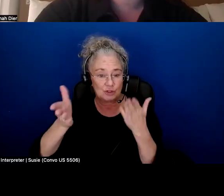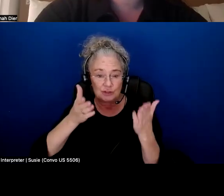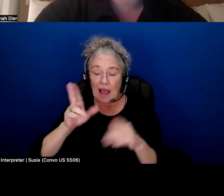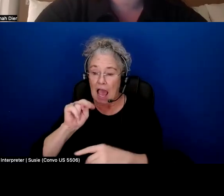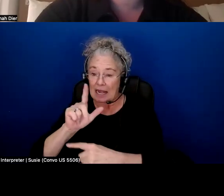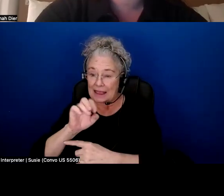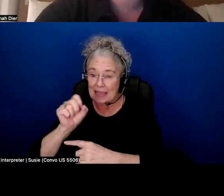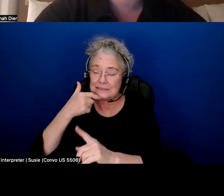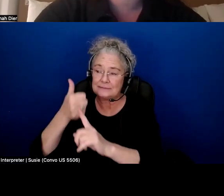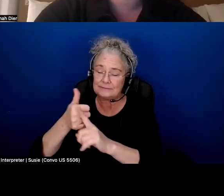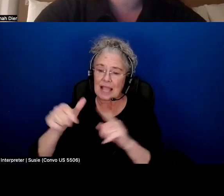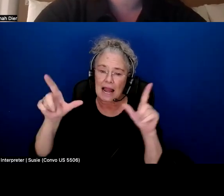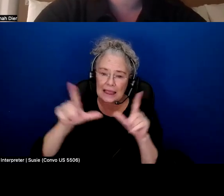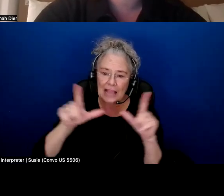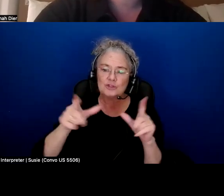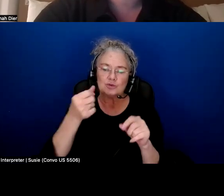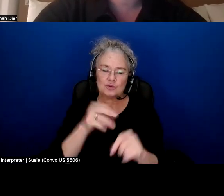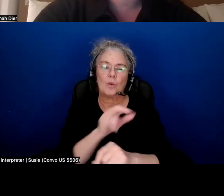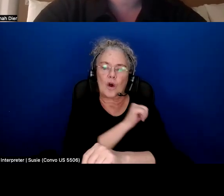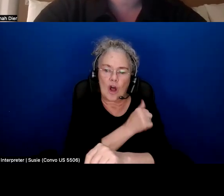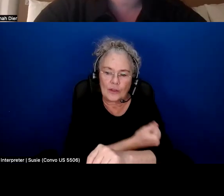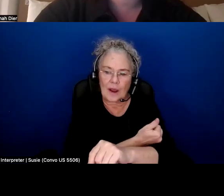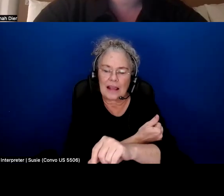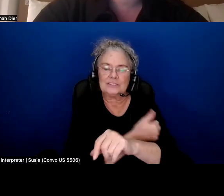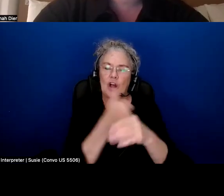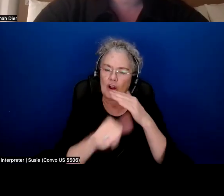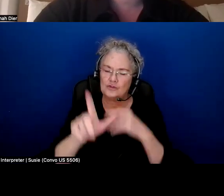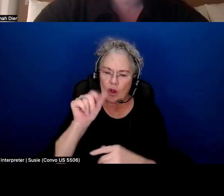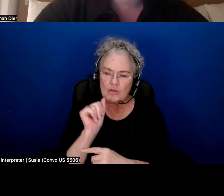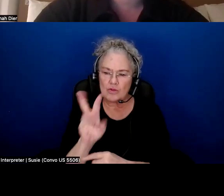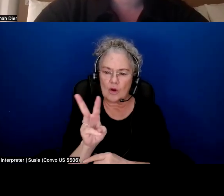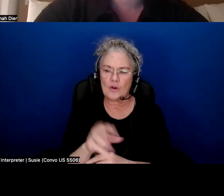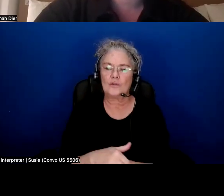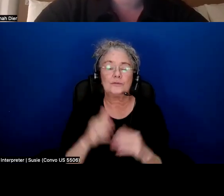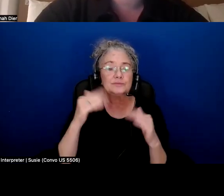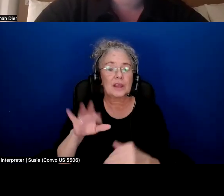they're licensed or otherwise authorized under law. Section